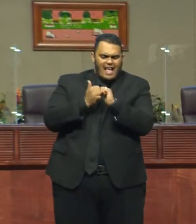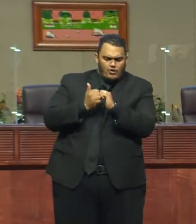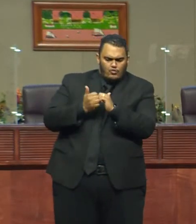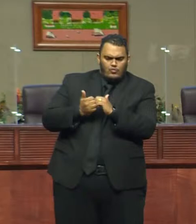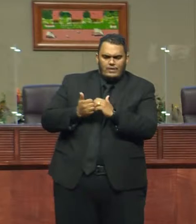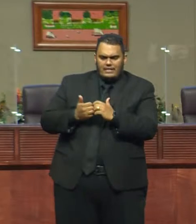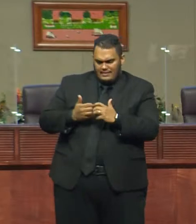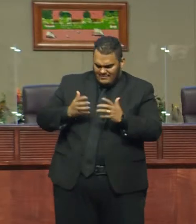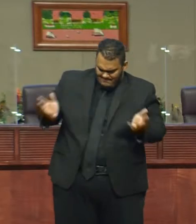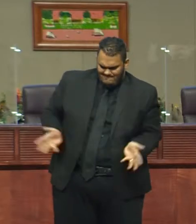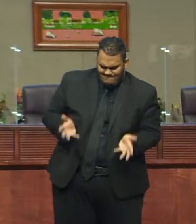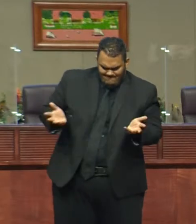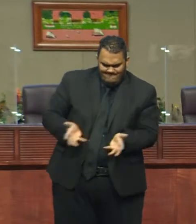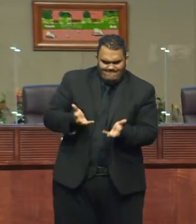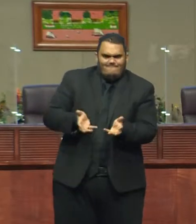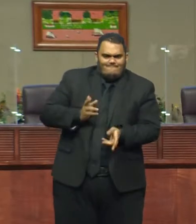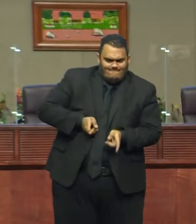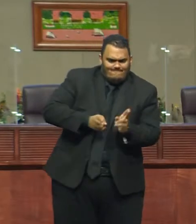you mentioned?